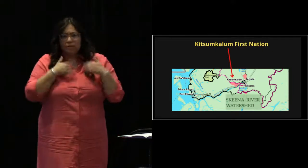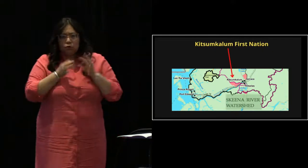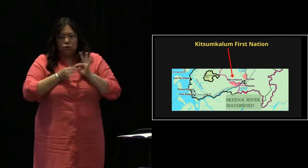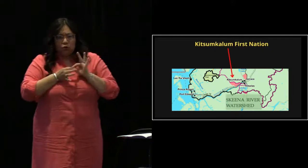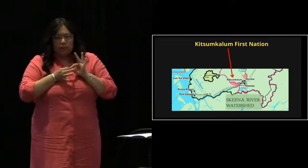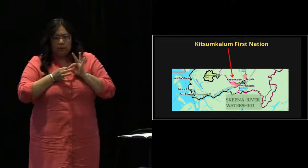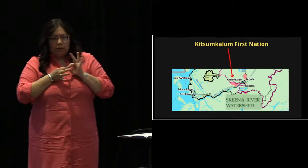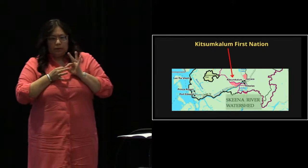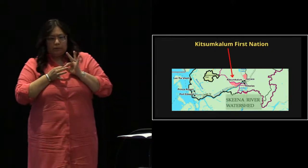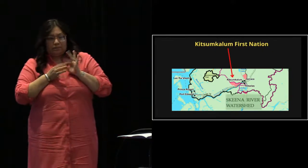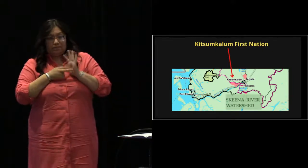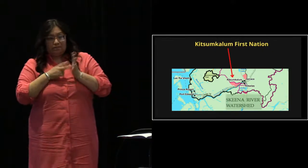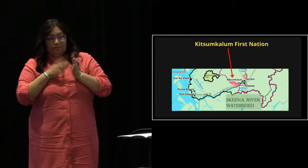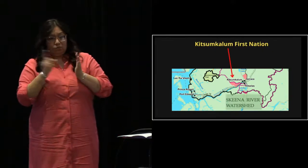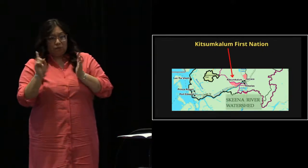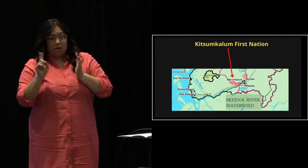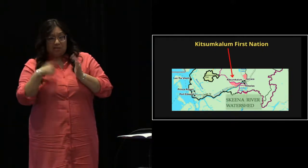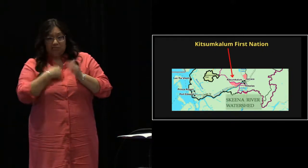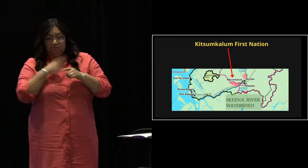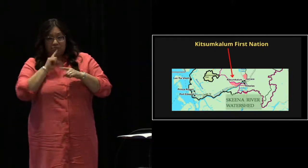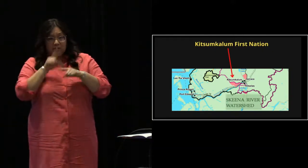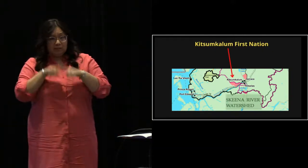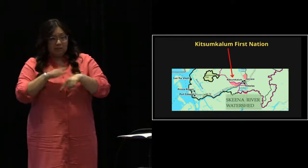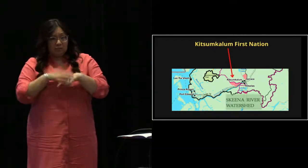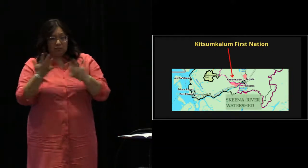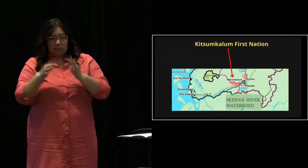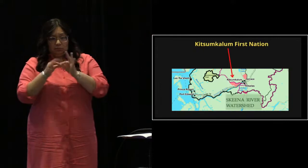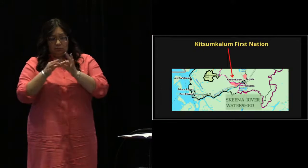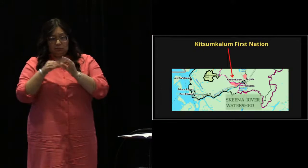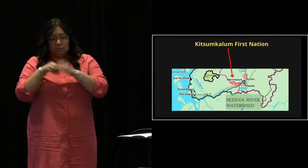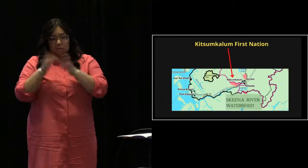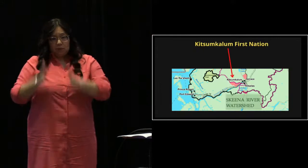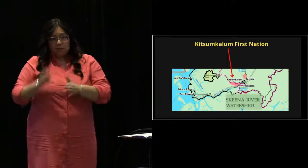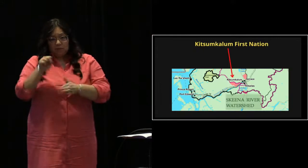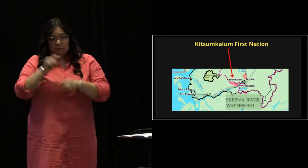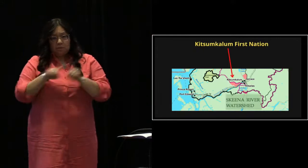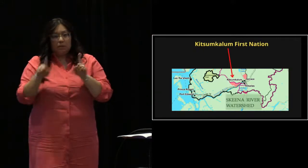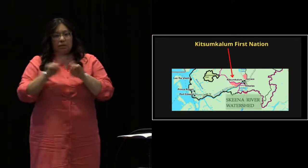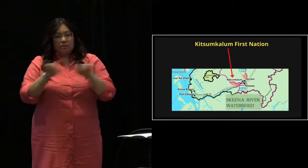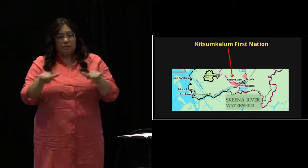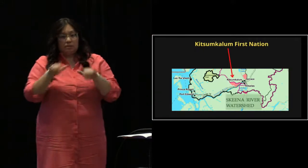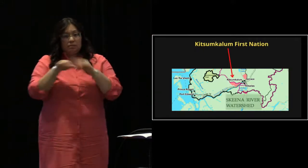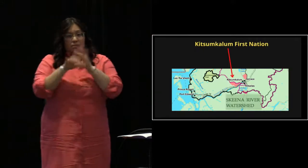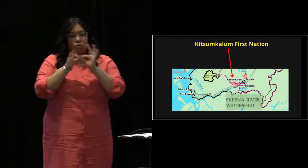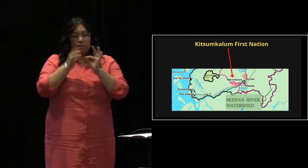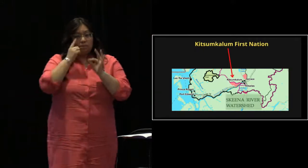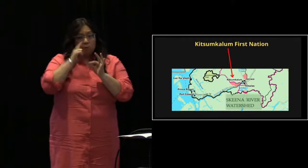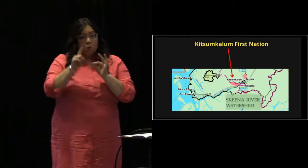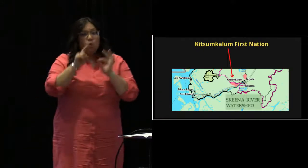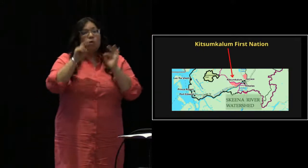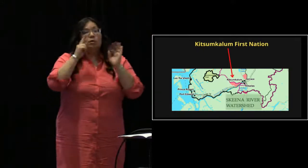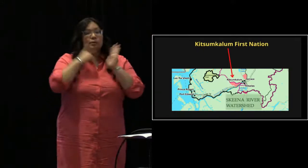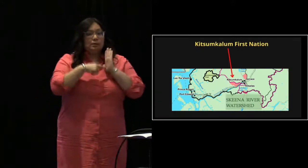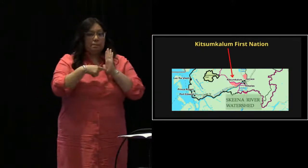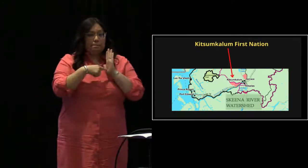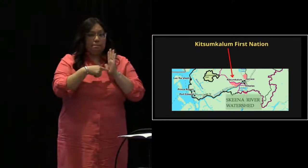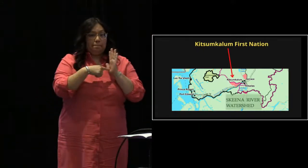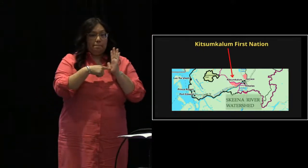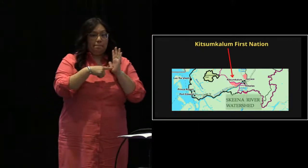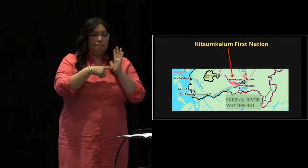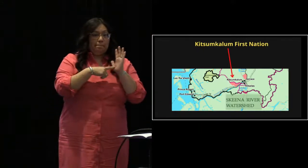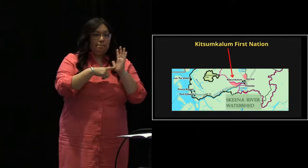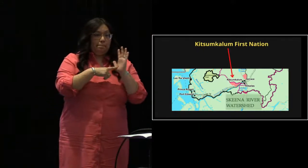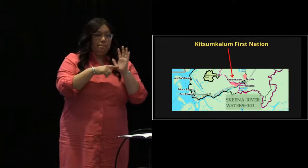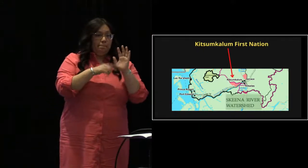And people in the north have even less accessibility than I have. They do not have in-person interpreting